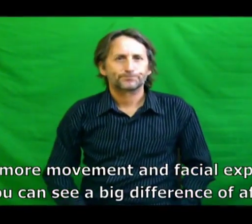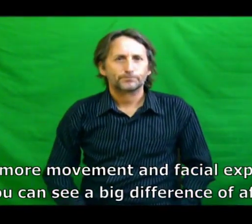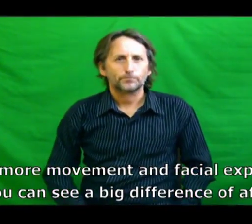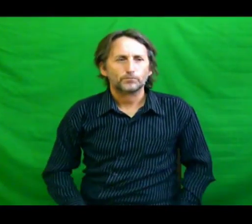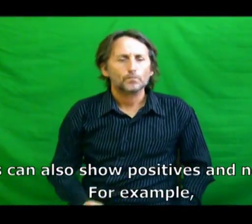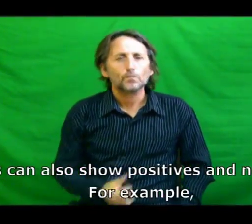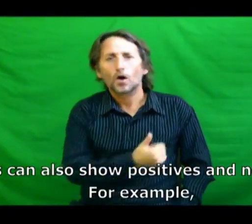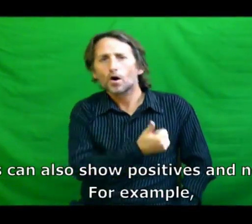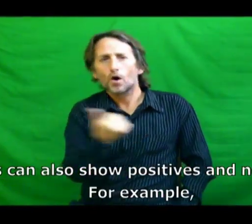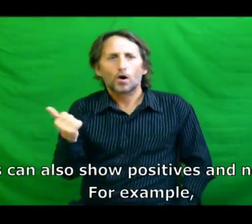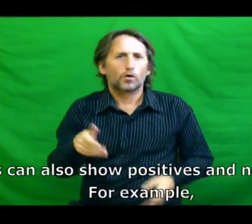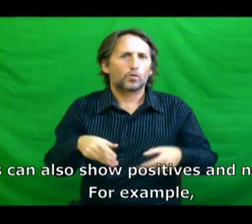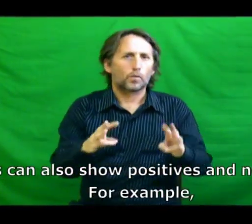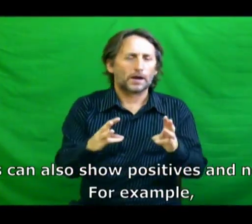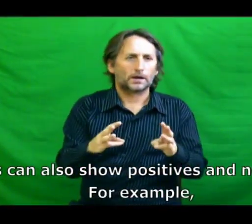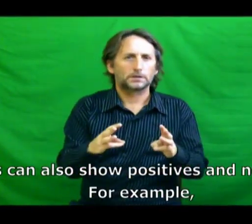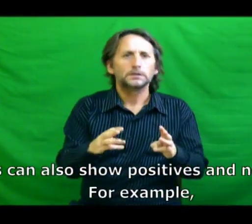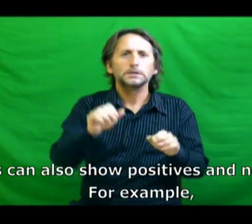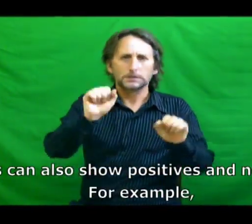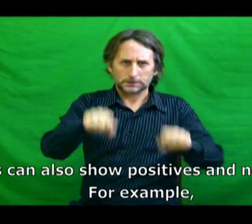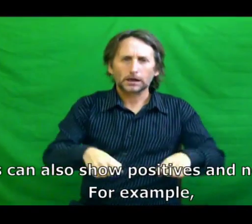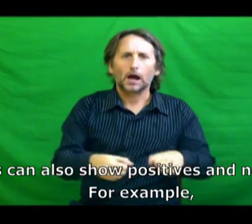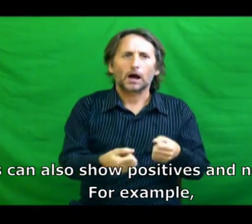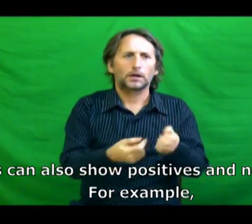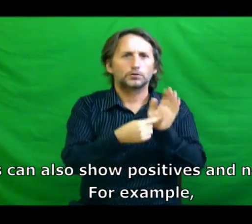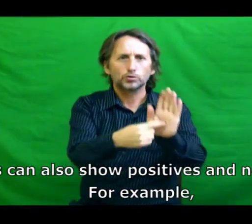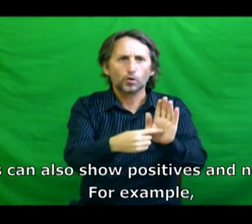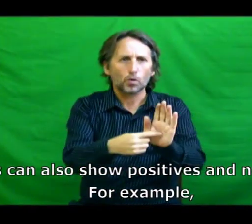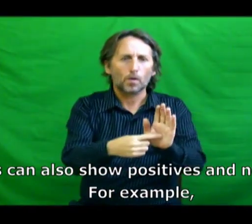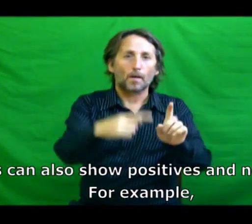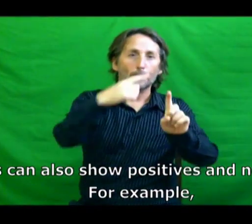NMFs can also show positives and negatives. For example,